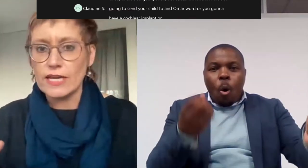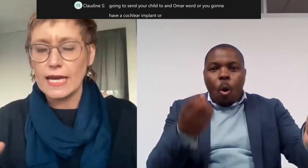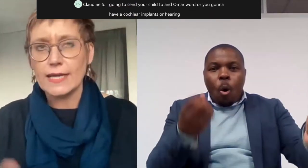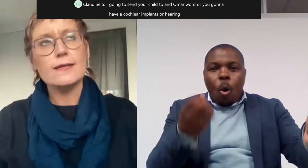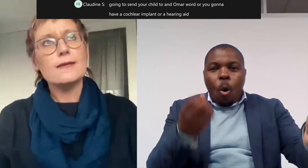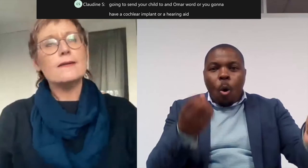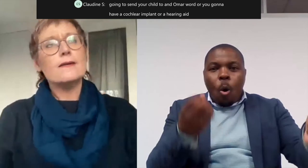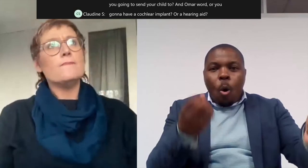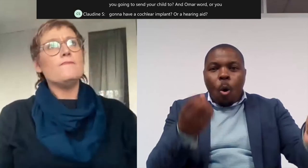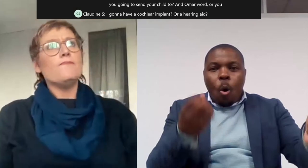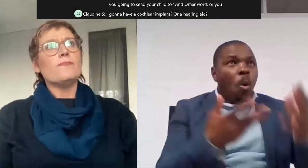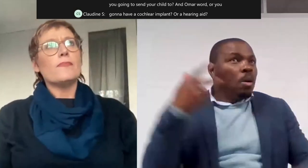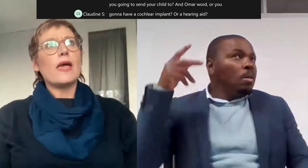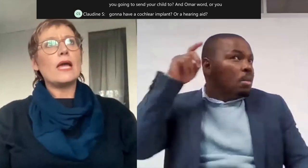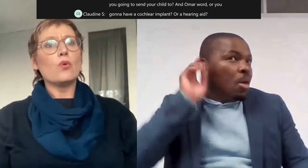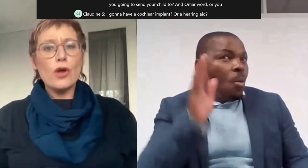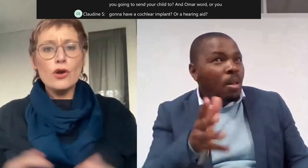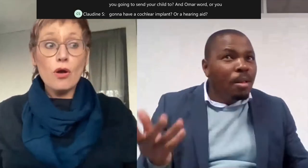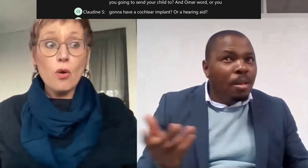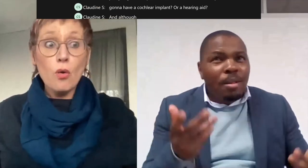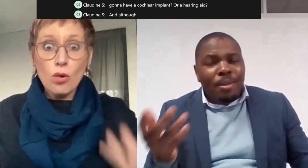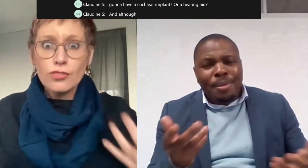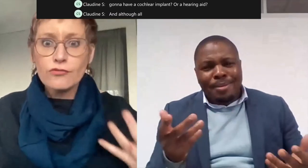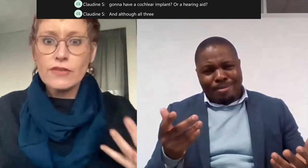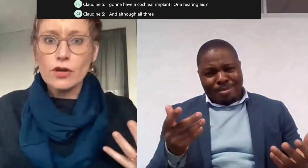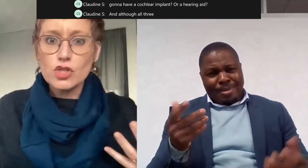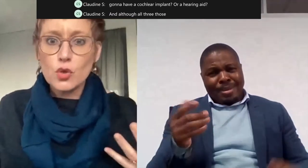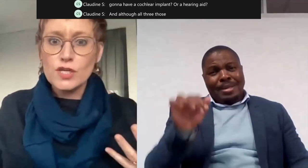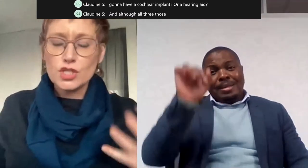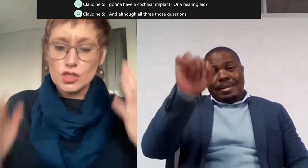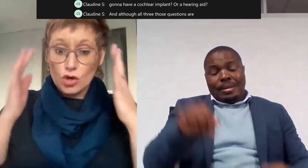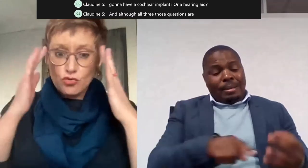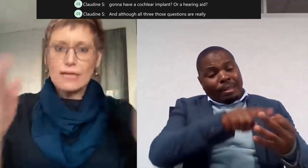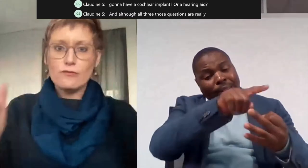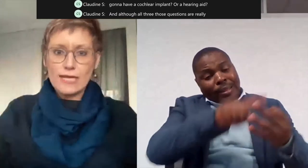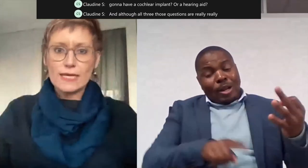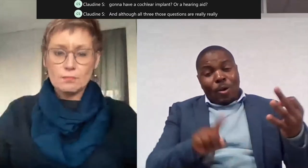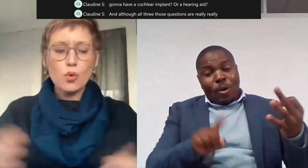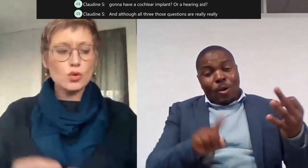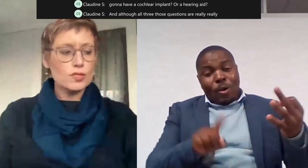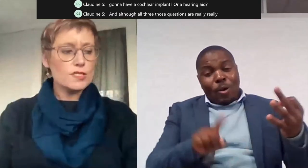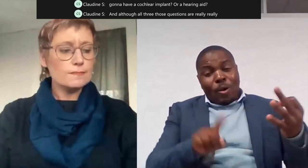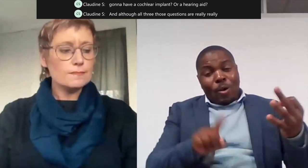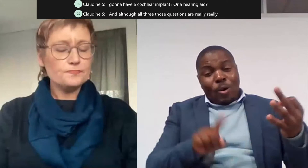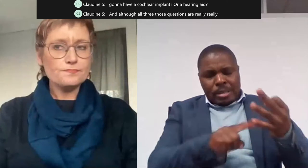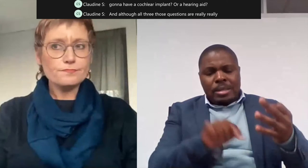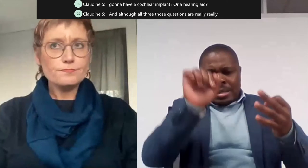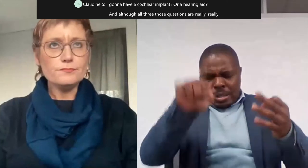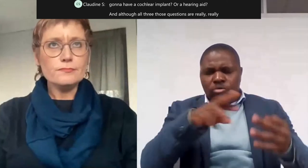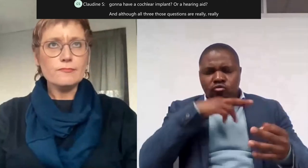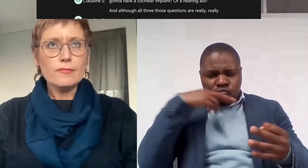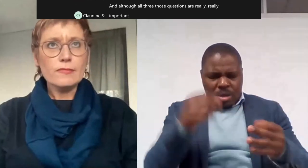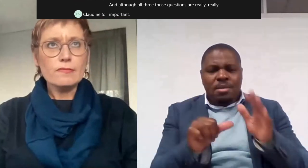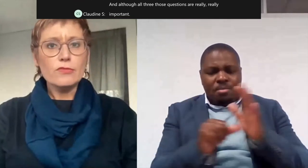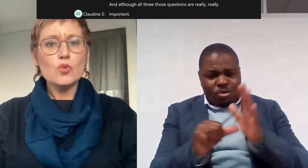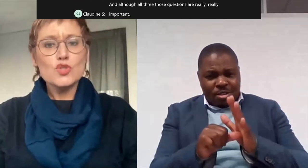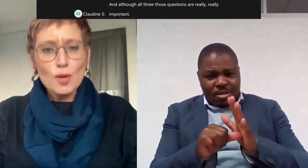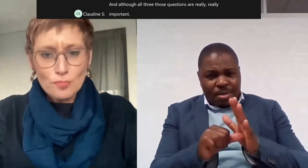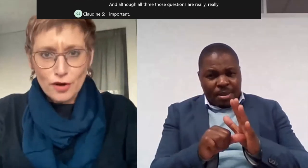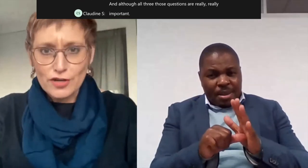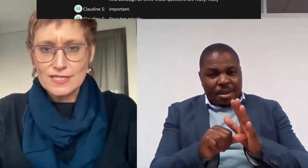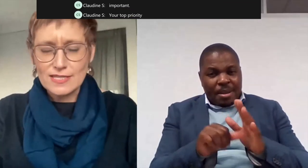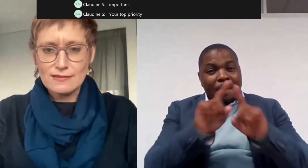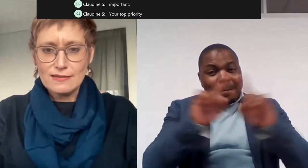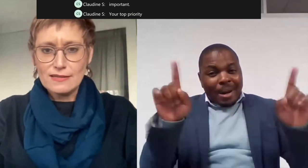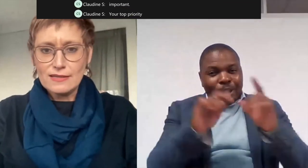or a hearing aid? And although all three of those questions are really, really important, your